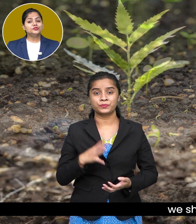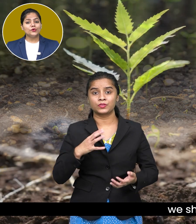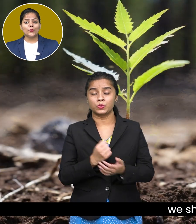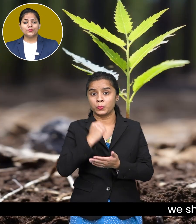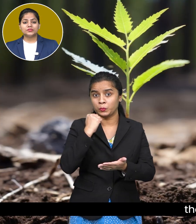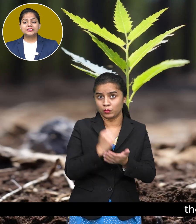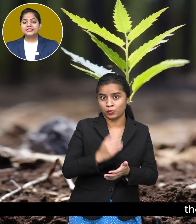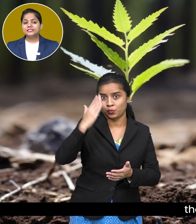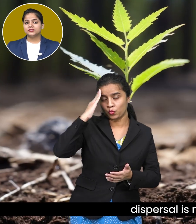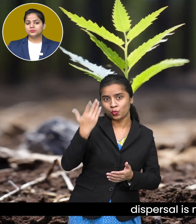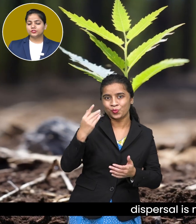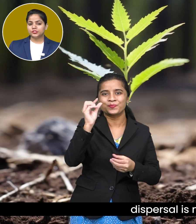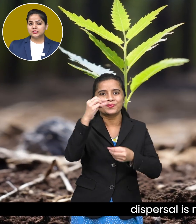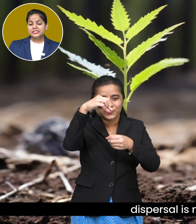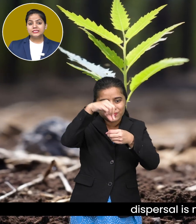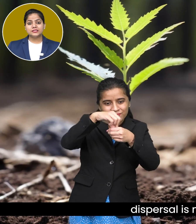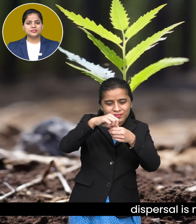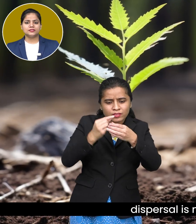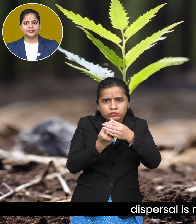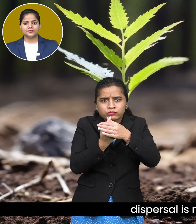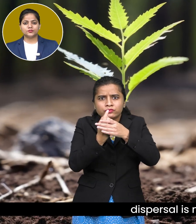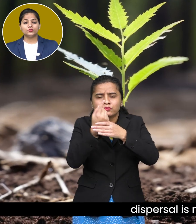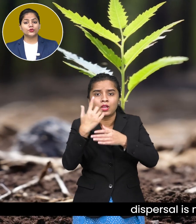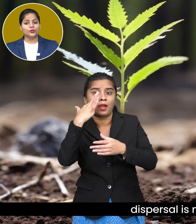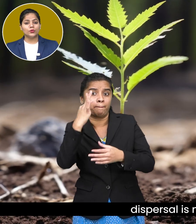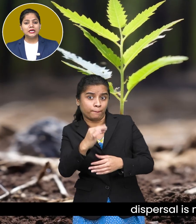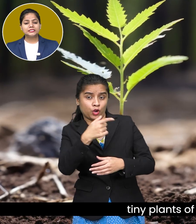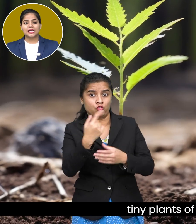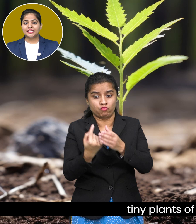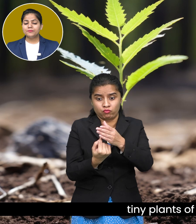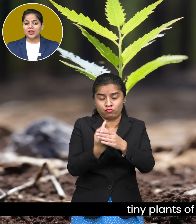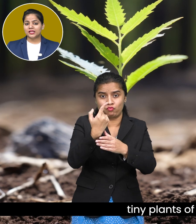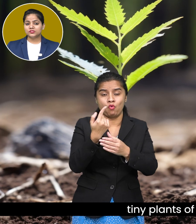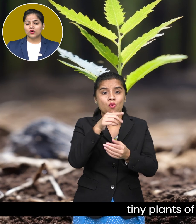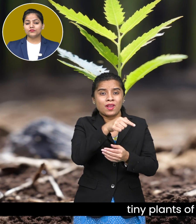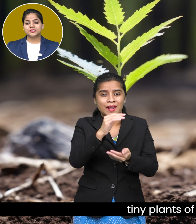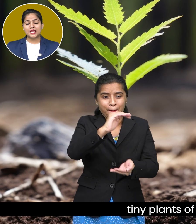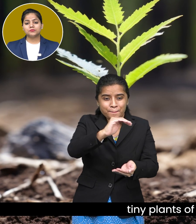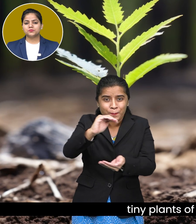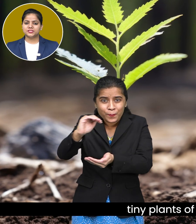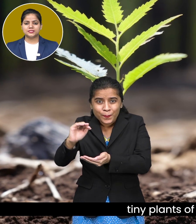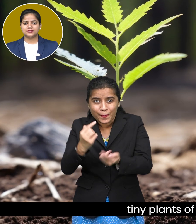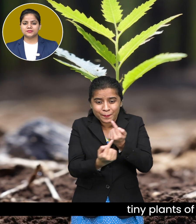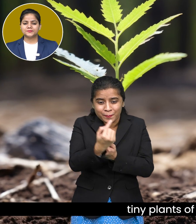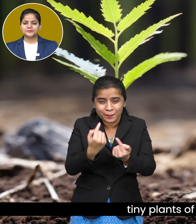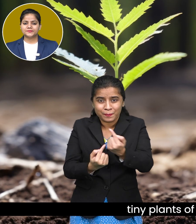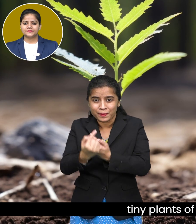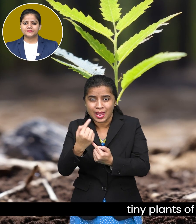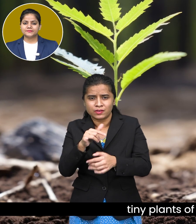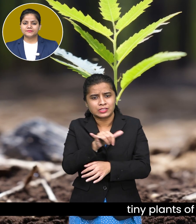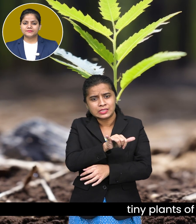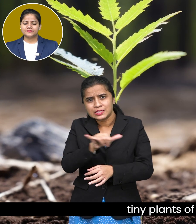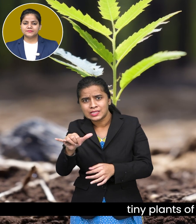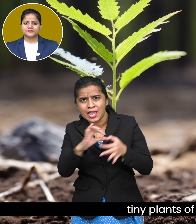We should know that seed dispersion is necessary to grow tiny plants of the same species.